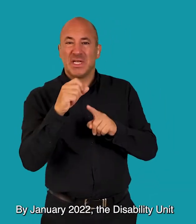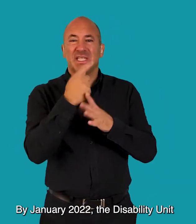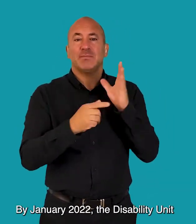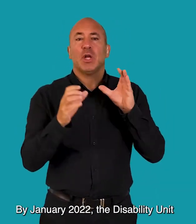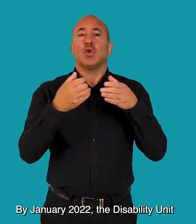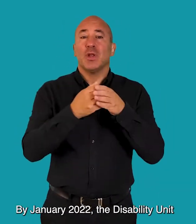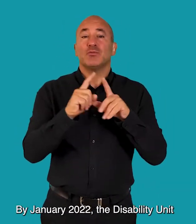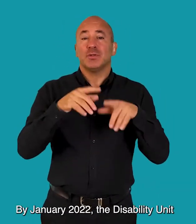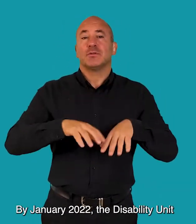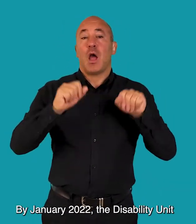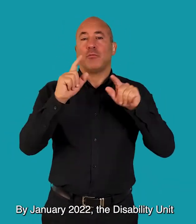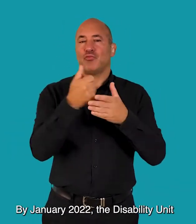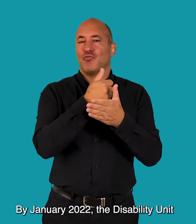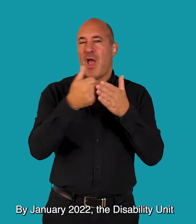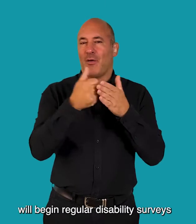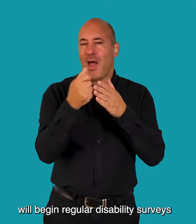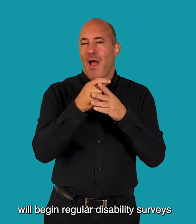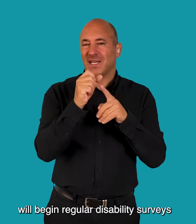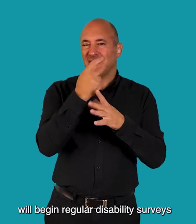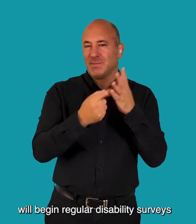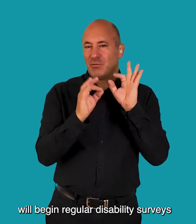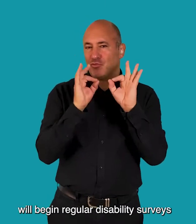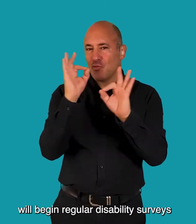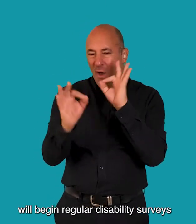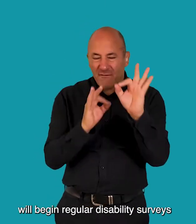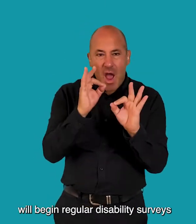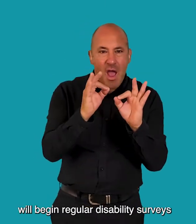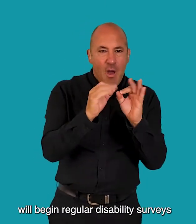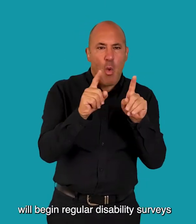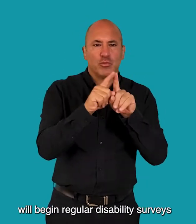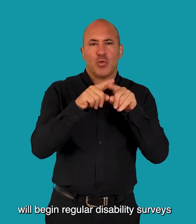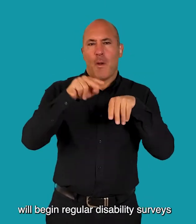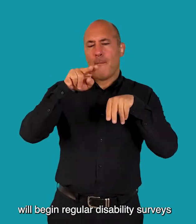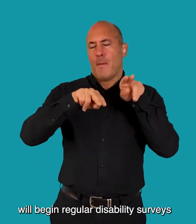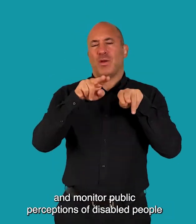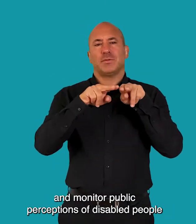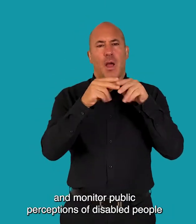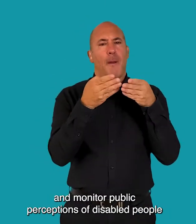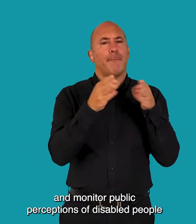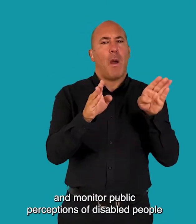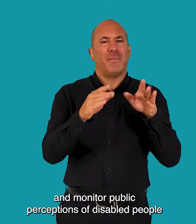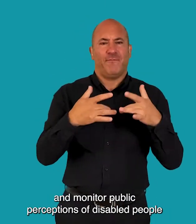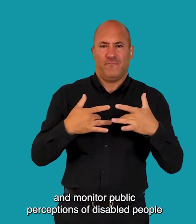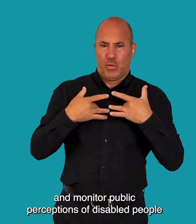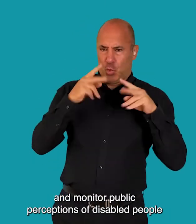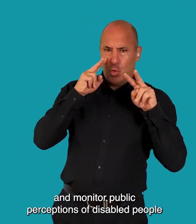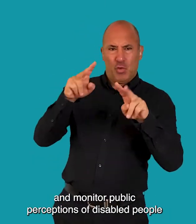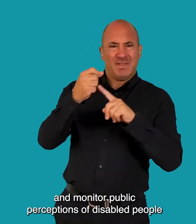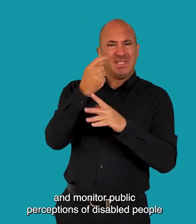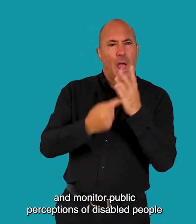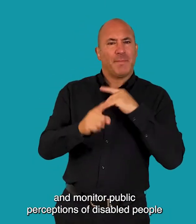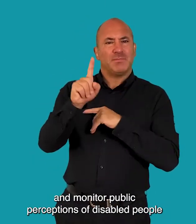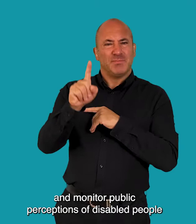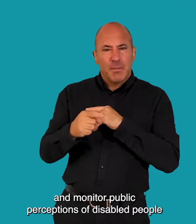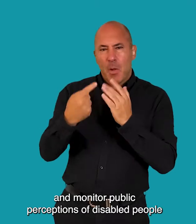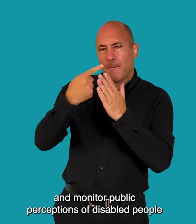the Disability Unit will begin regular disability surveys and monitor public perceptions of disabled people